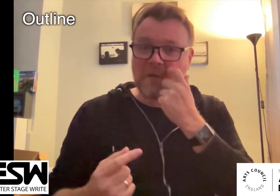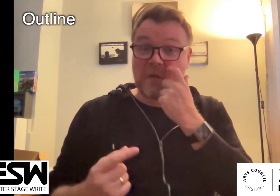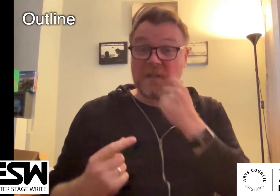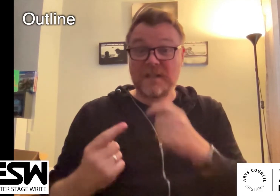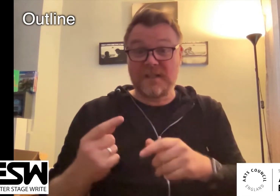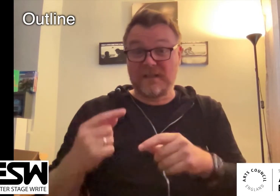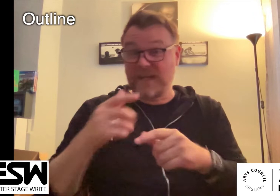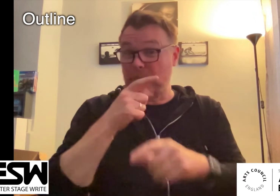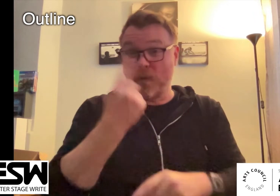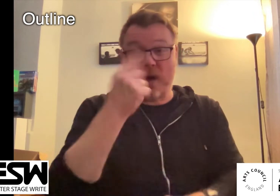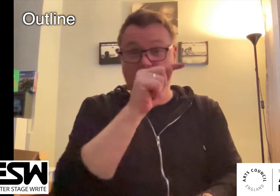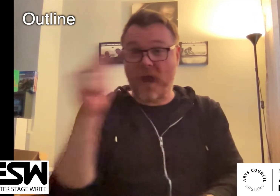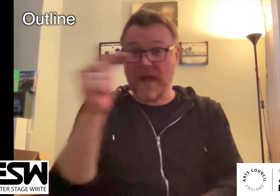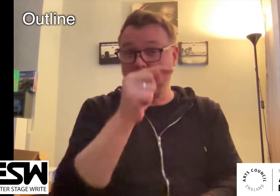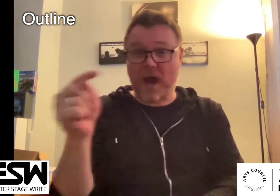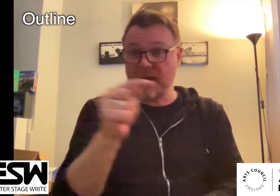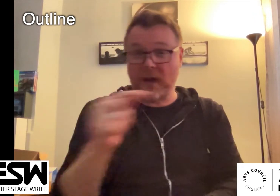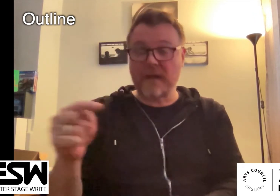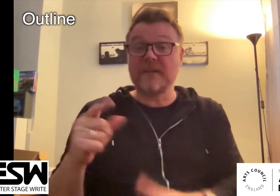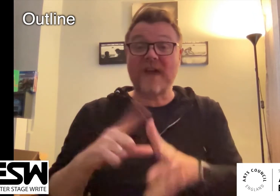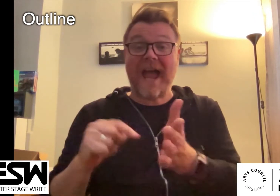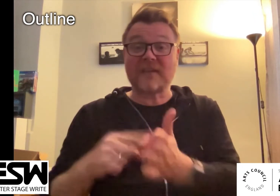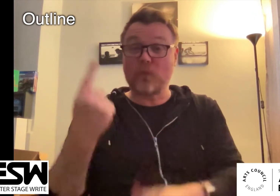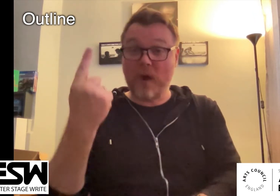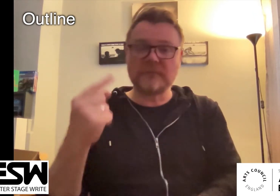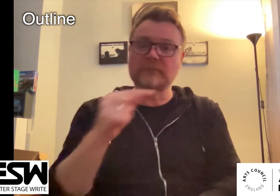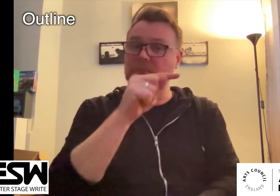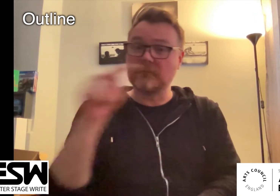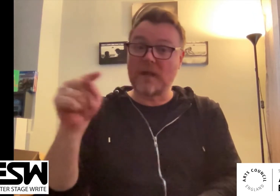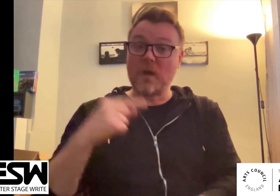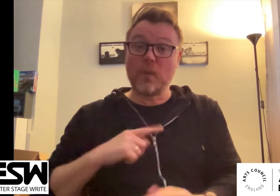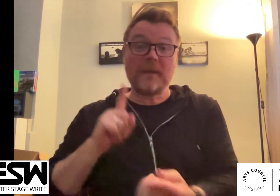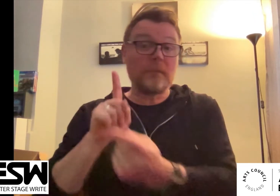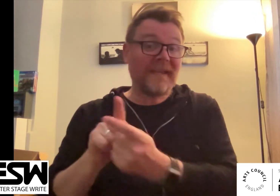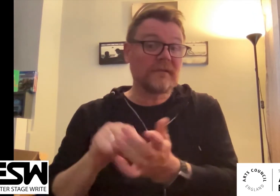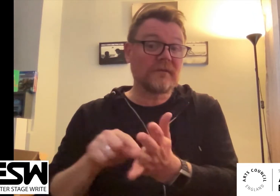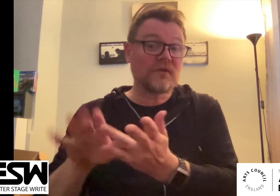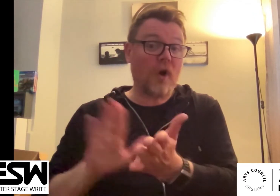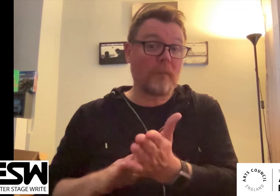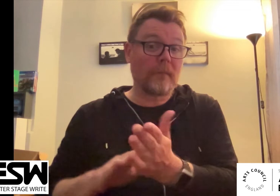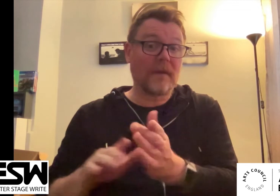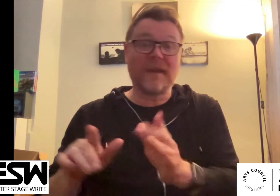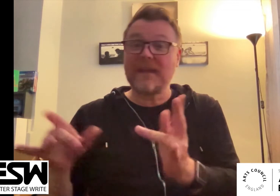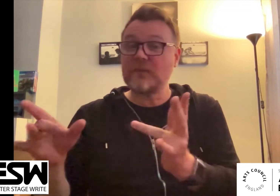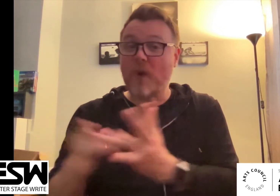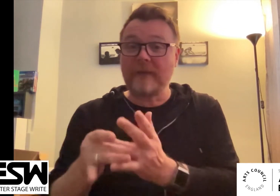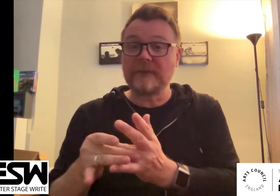is happening in your film. There can just be single lines. First line could be, we meet Tom, his wife, and